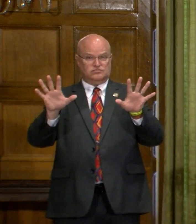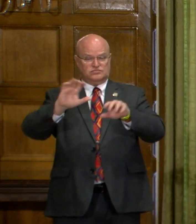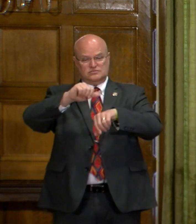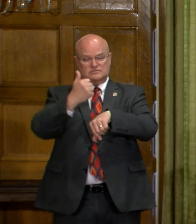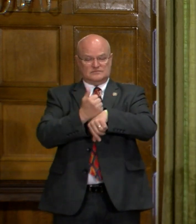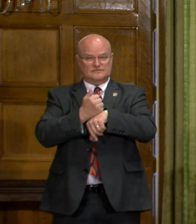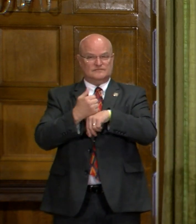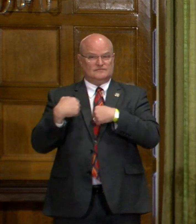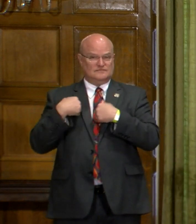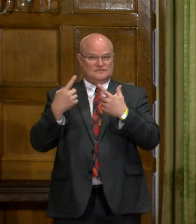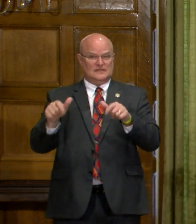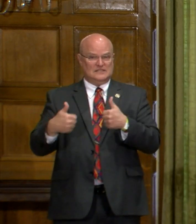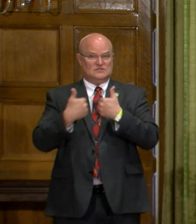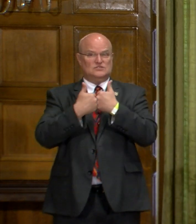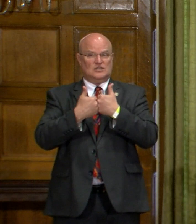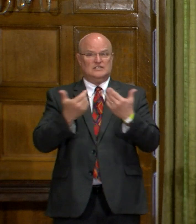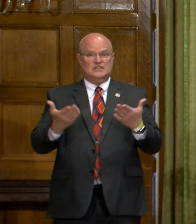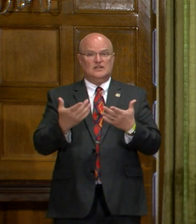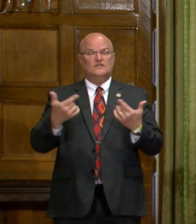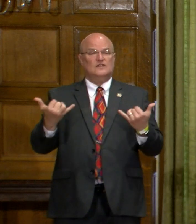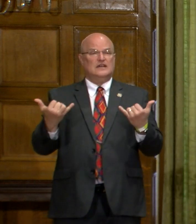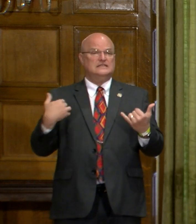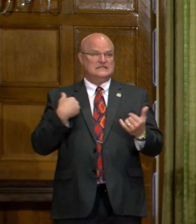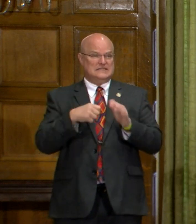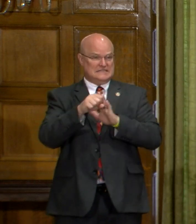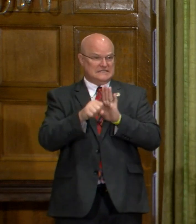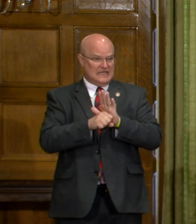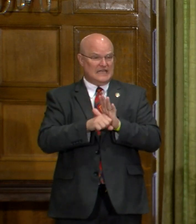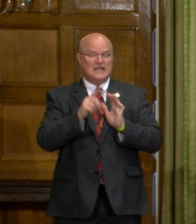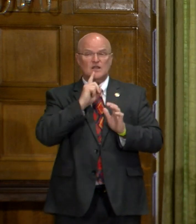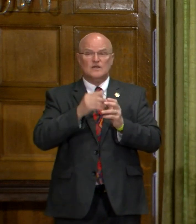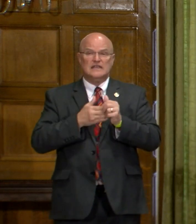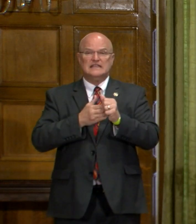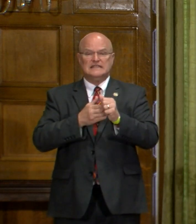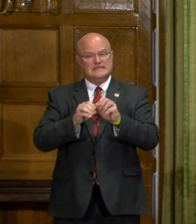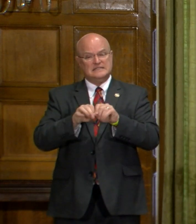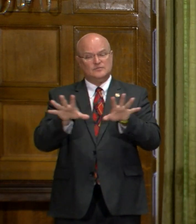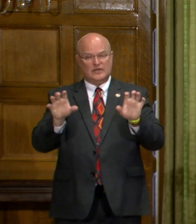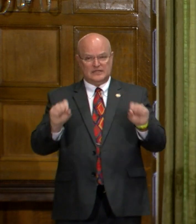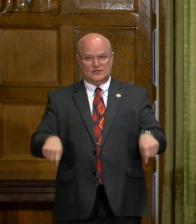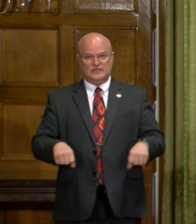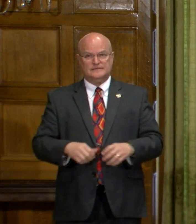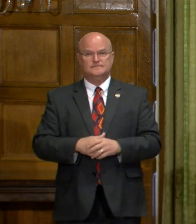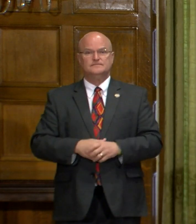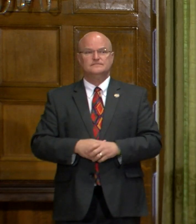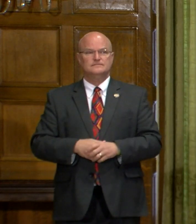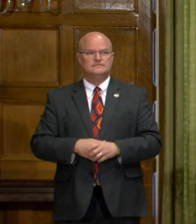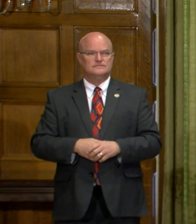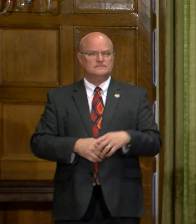a historic challenge for us here in this state, and certainly could lead to spread.